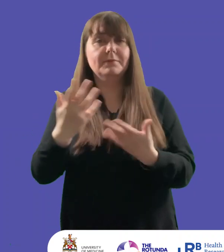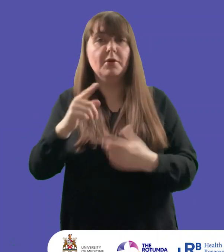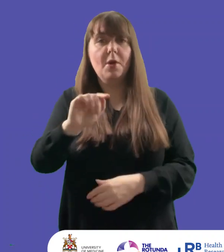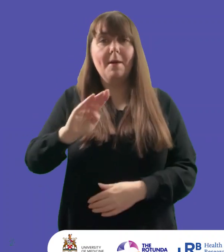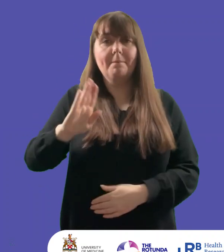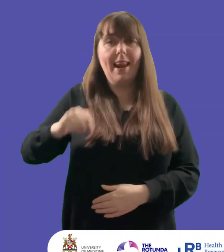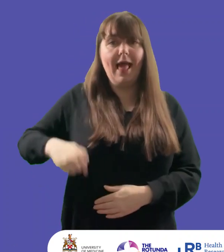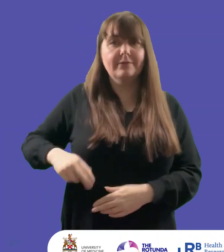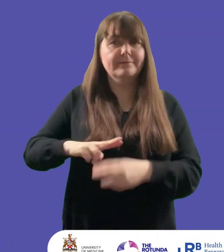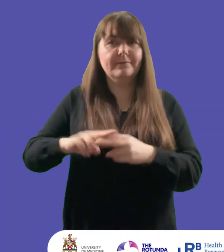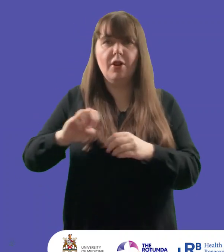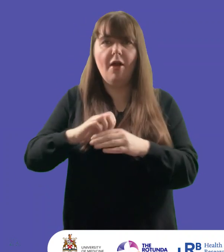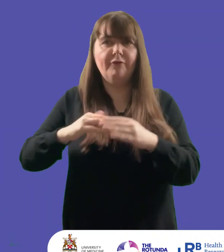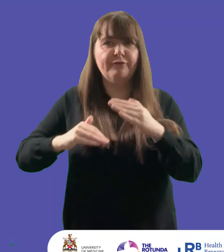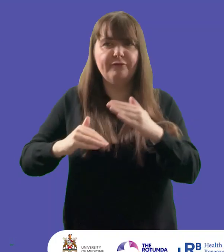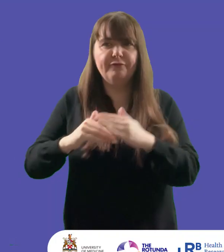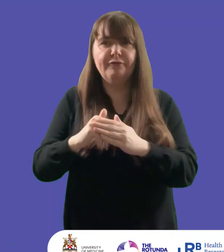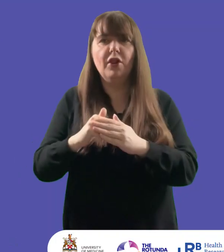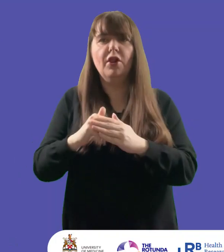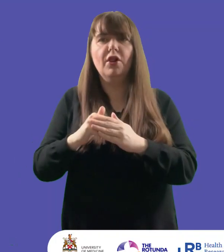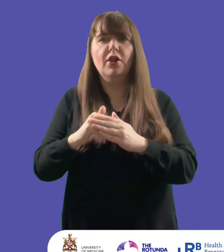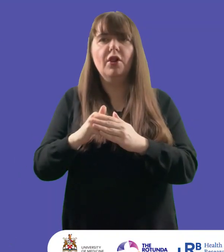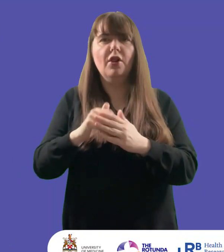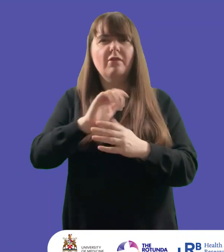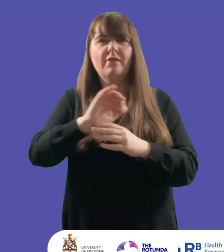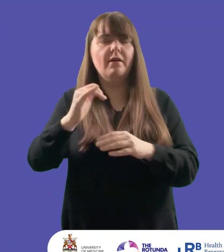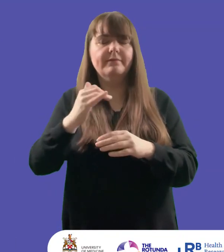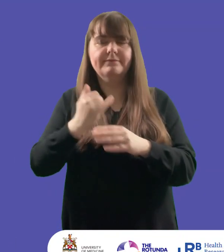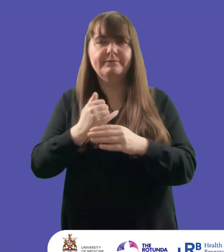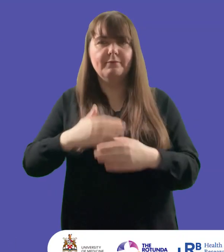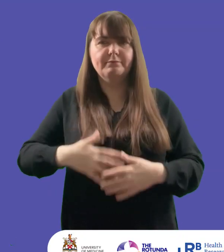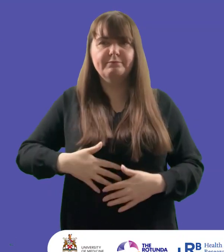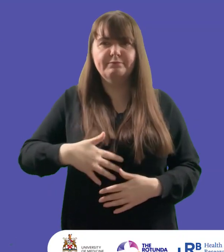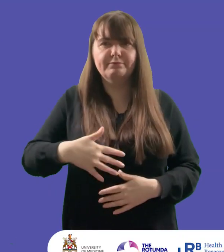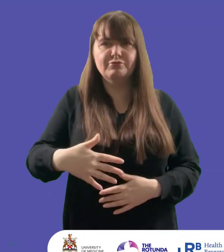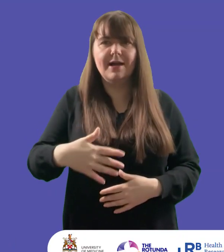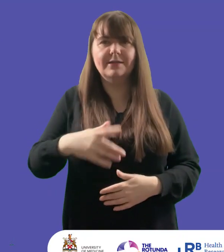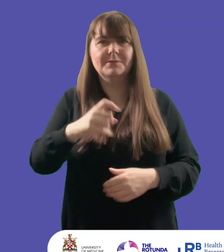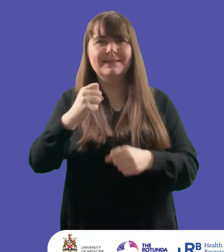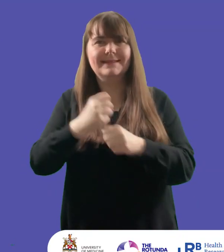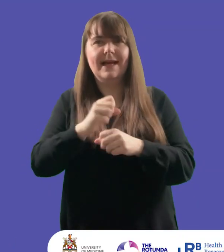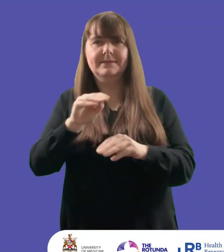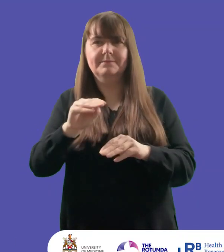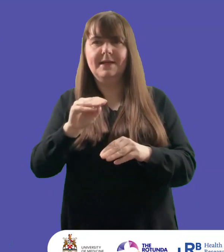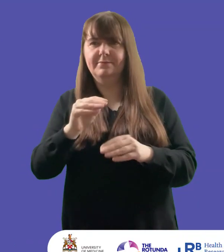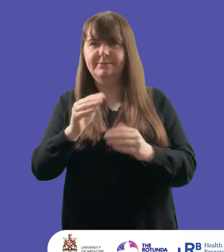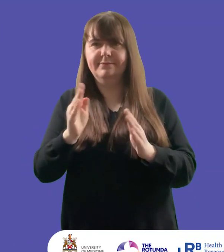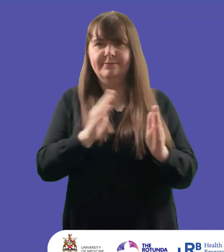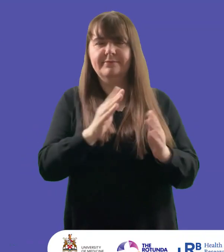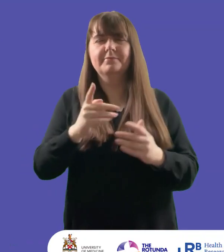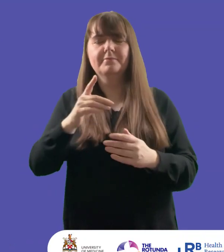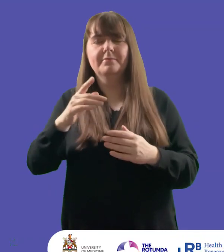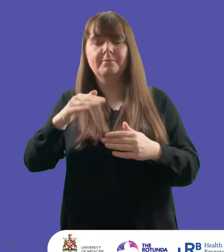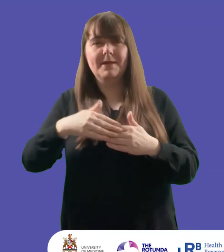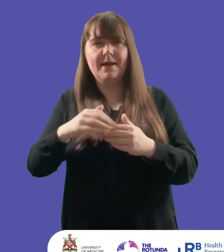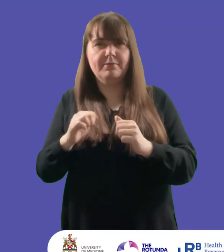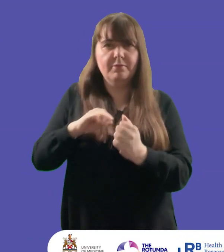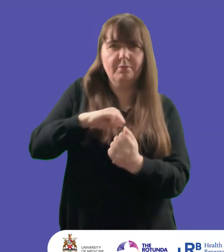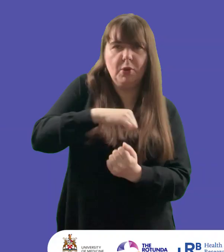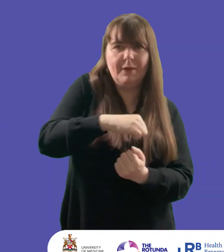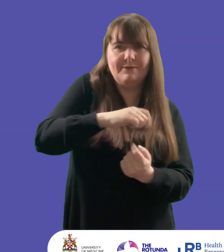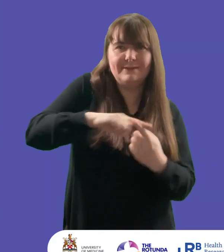bladder's not adequately full, if you're not as far along into the pregnancy as your dates would suggest, if the baby's curled in a difficult